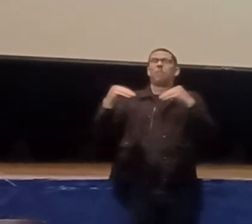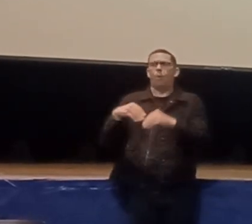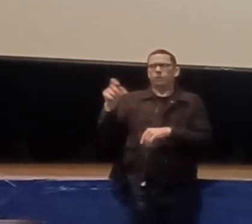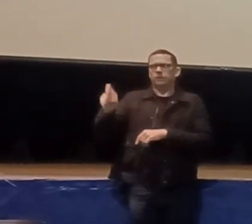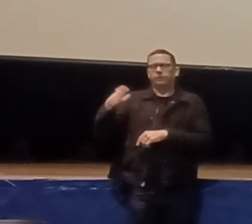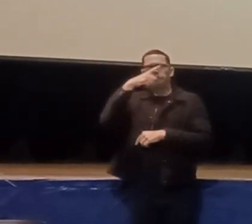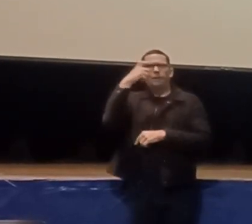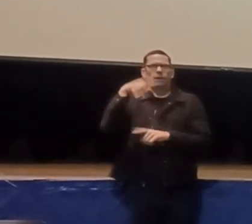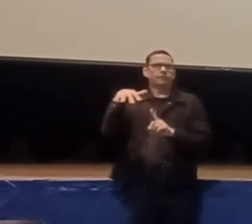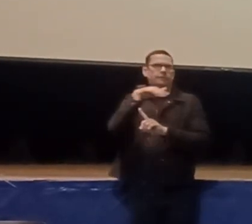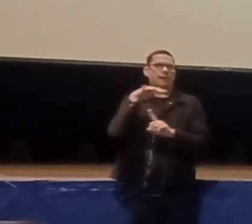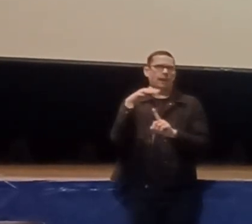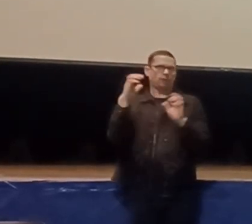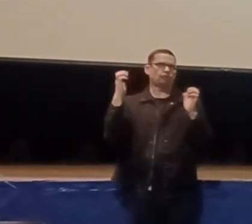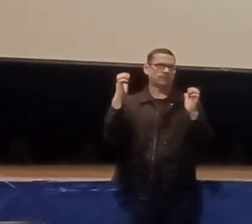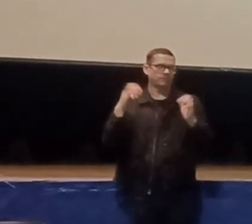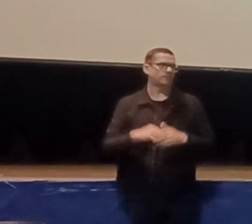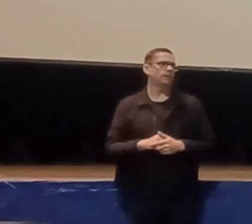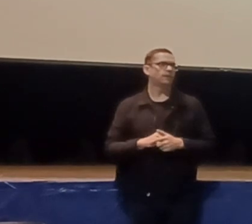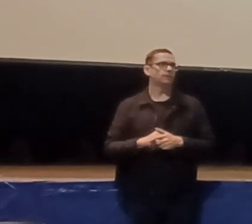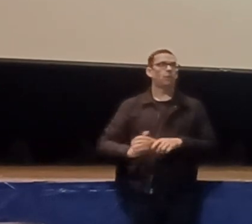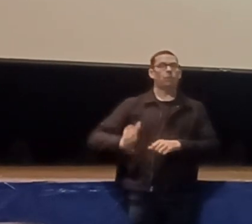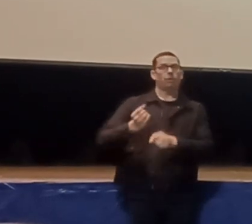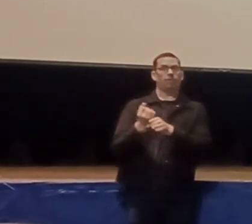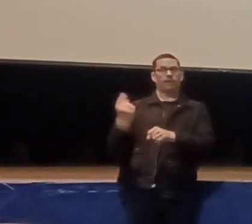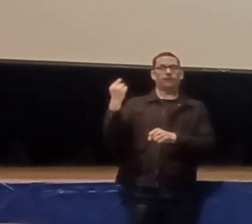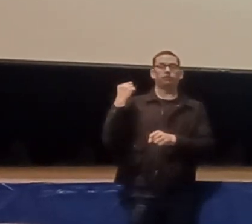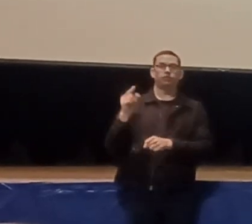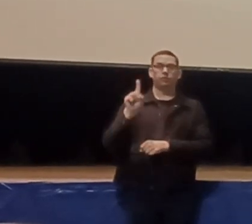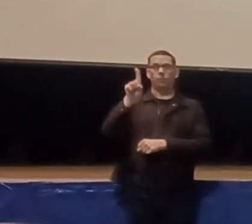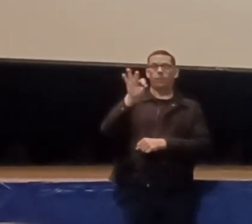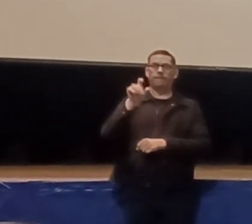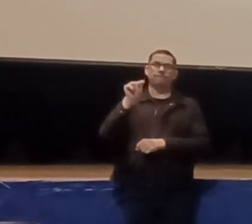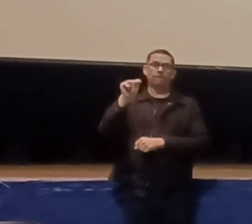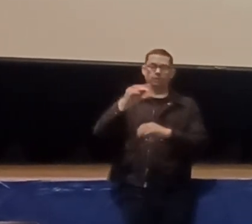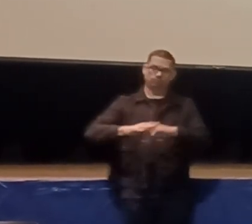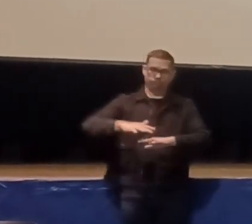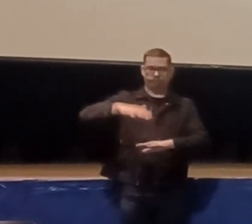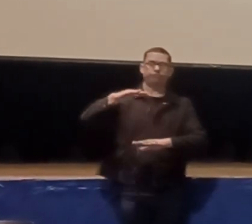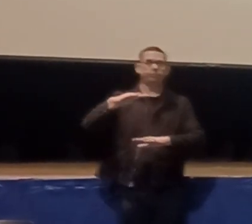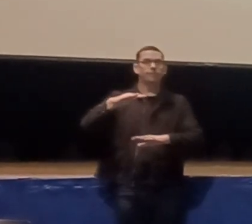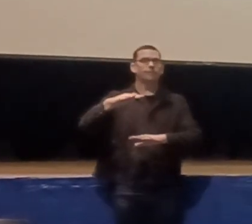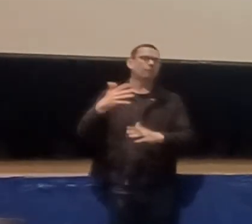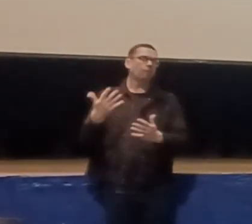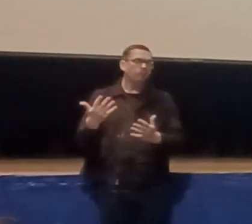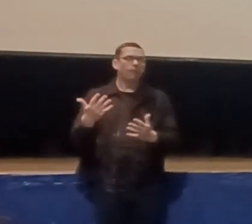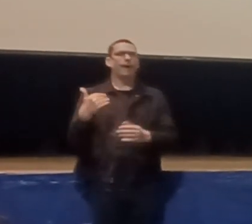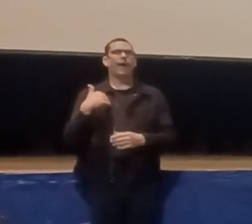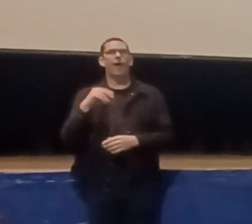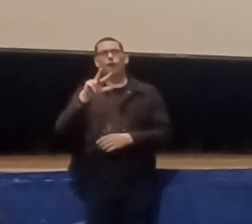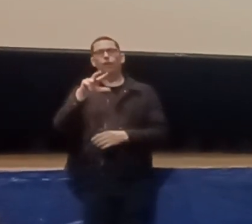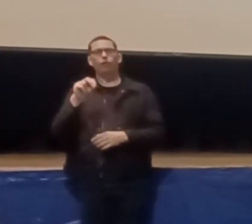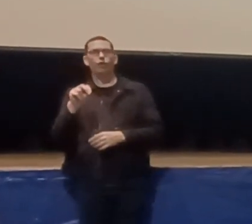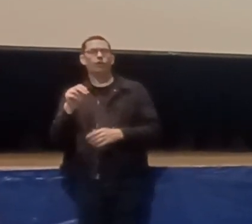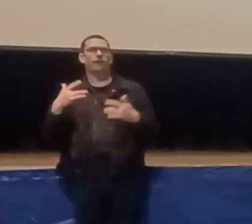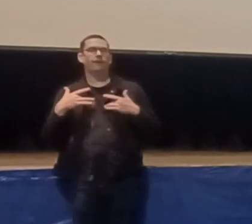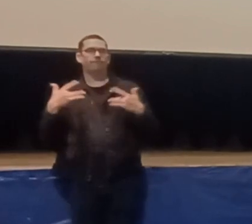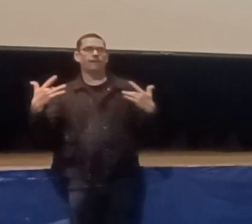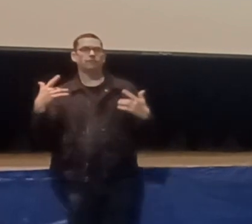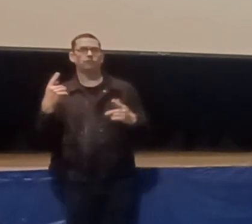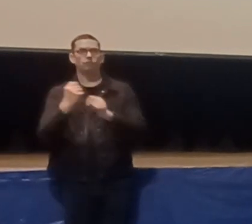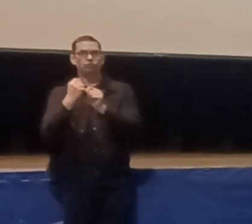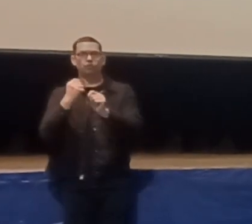So this past winter, where we had about a foot of snow in total across the winter, we had more than 30 events where we had to put trucks on the